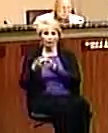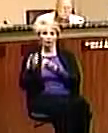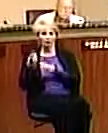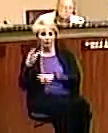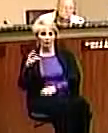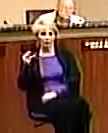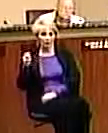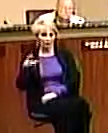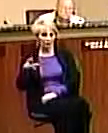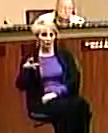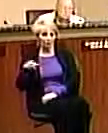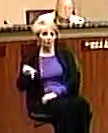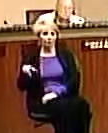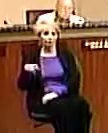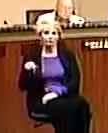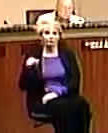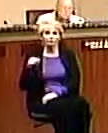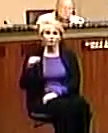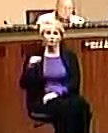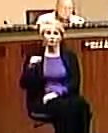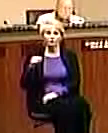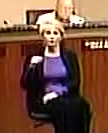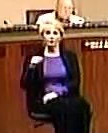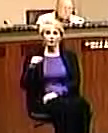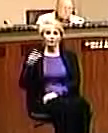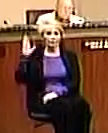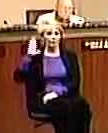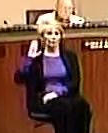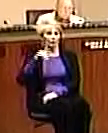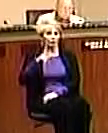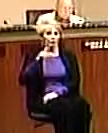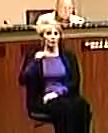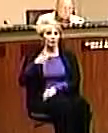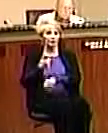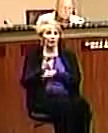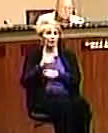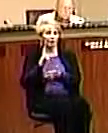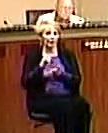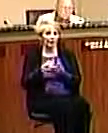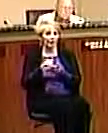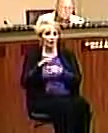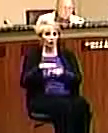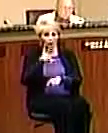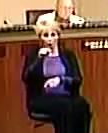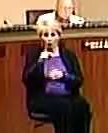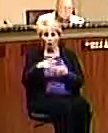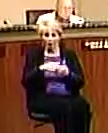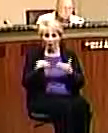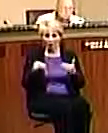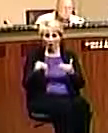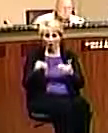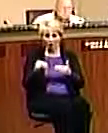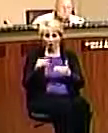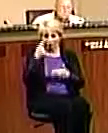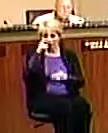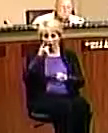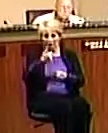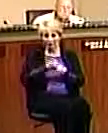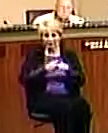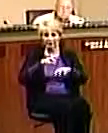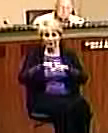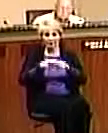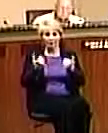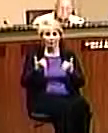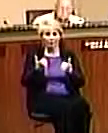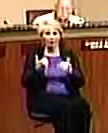Dr. Hamer's seat. In the past, you have set the filing fee at $20 for each seat. It